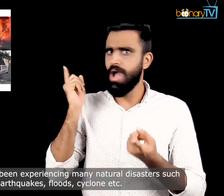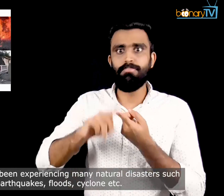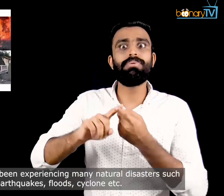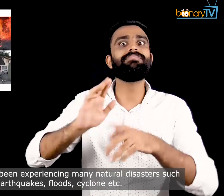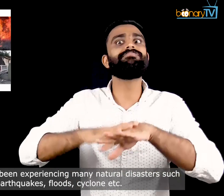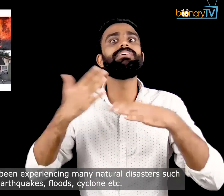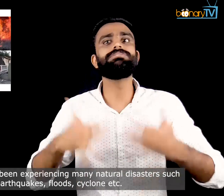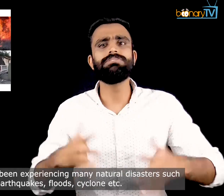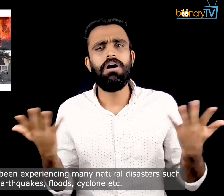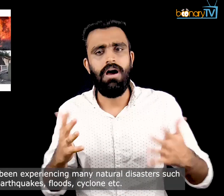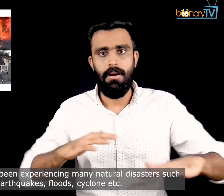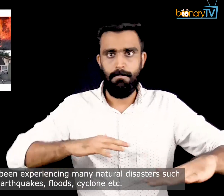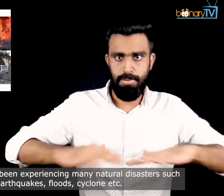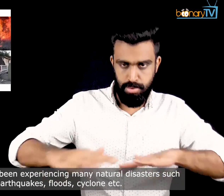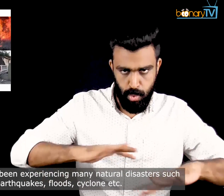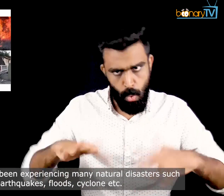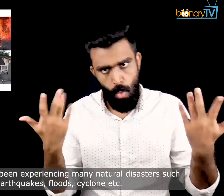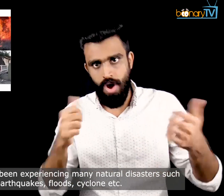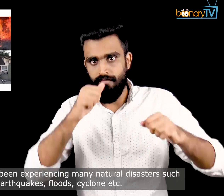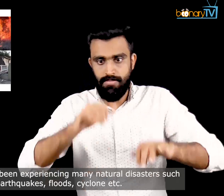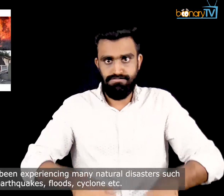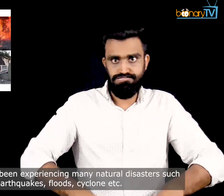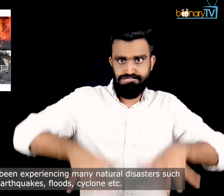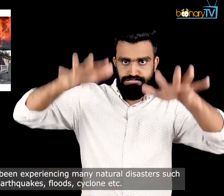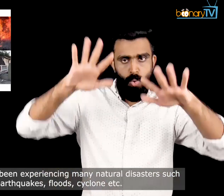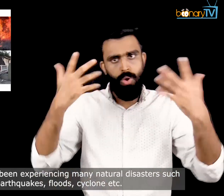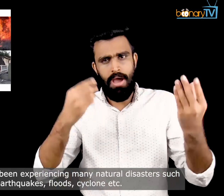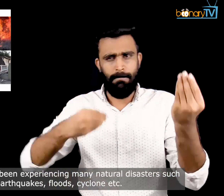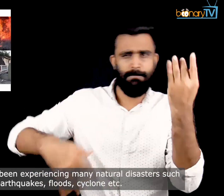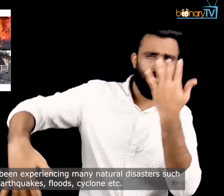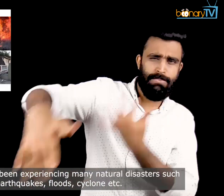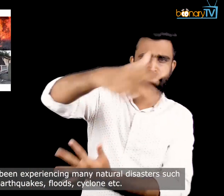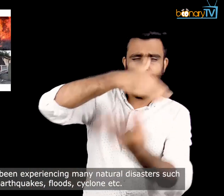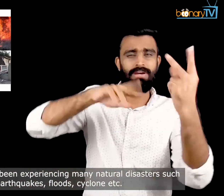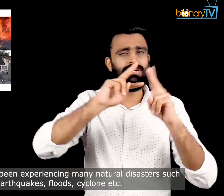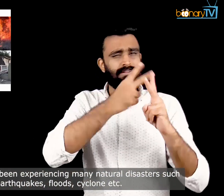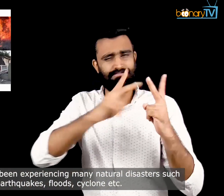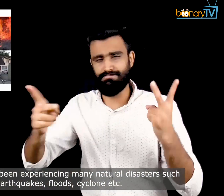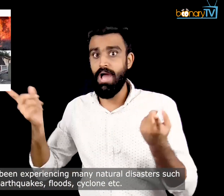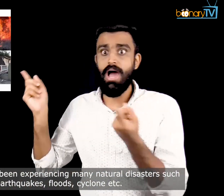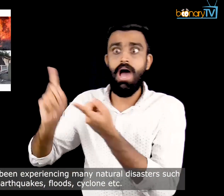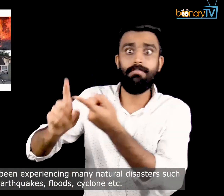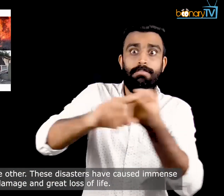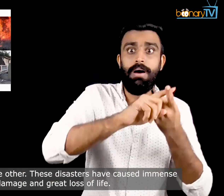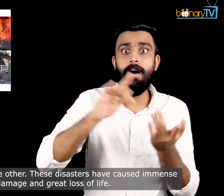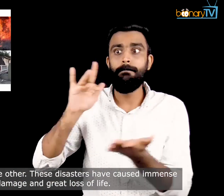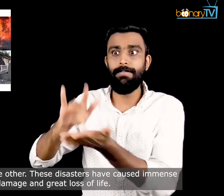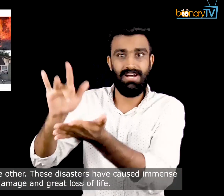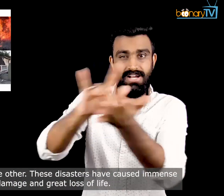Recently, we have been experiencing many natural disasters such as earthquakes, floods, cyclones, etc. at one place or the